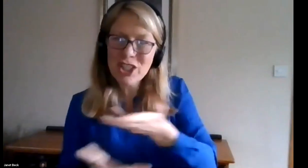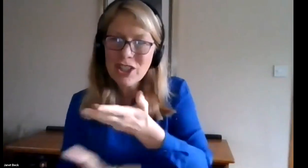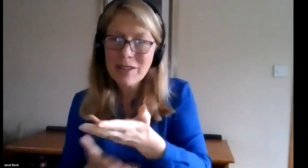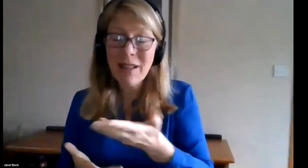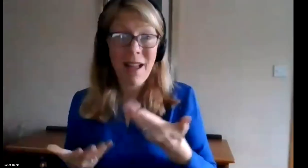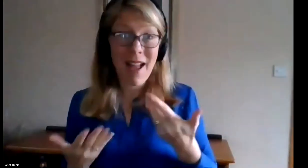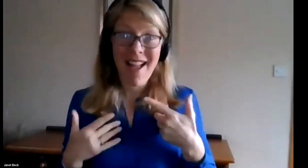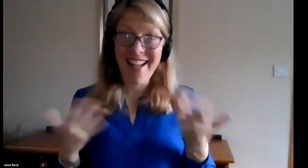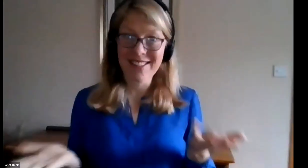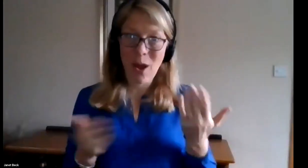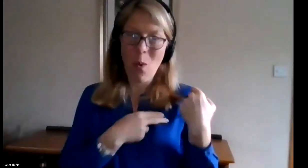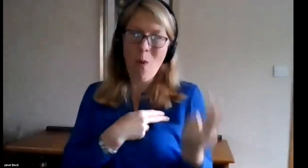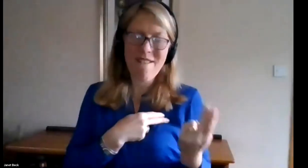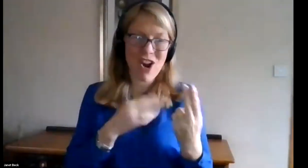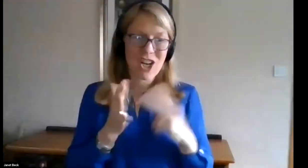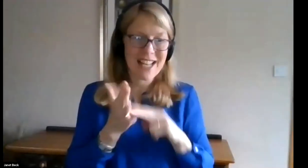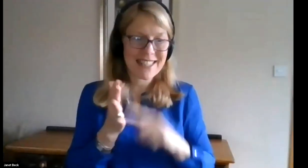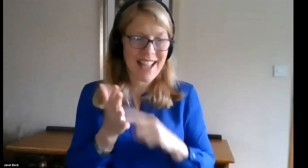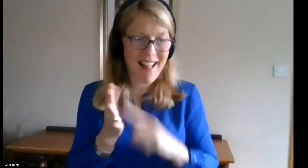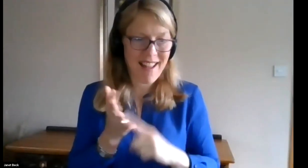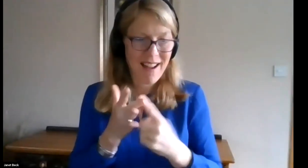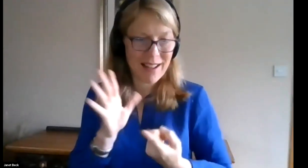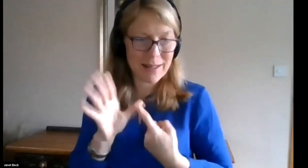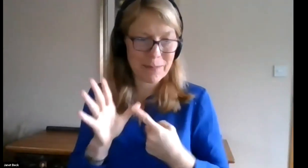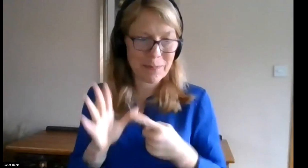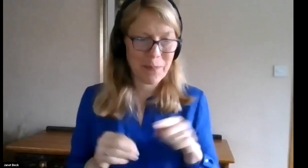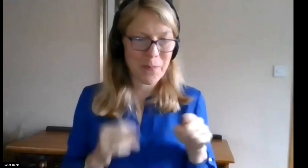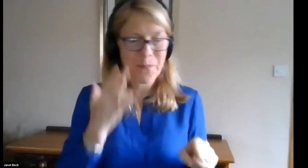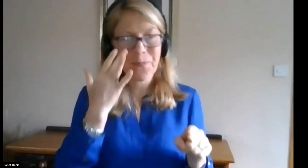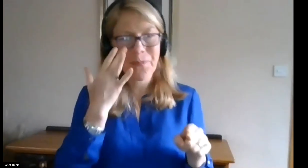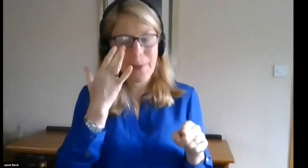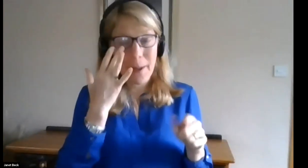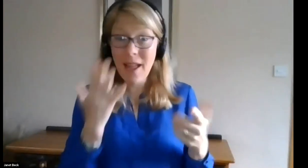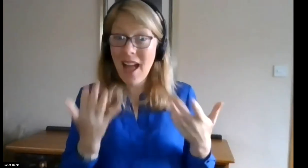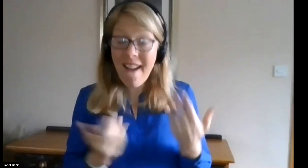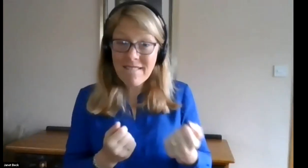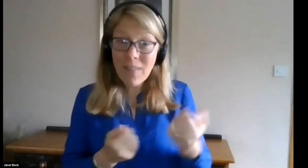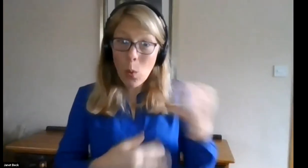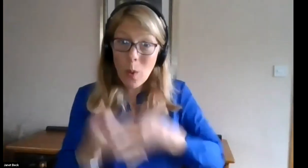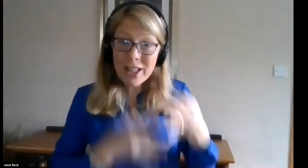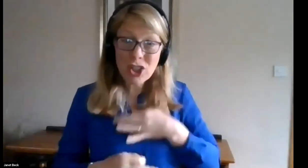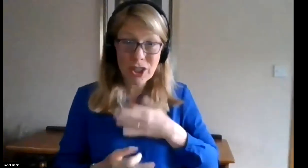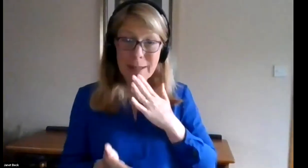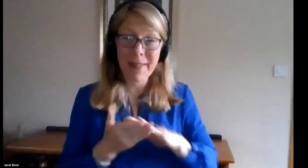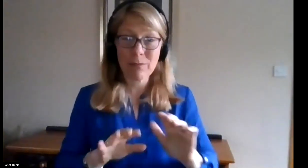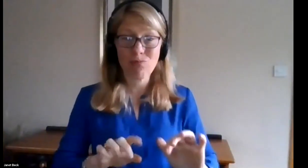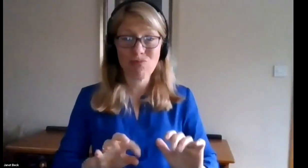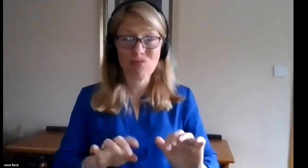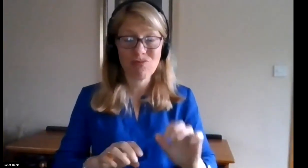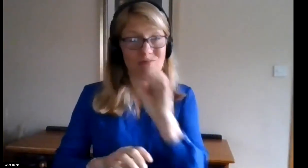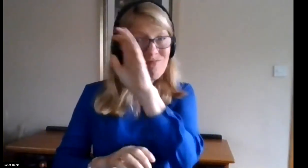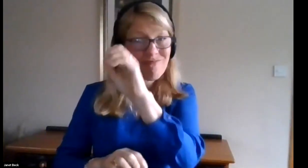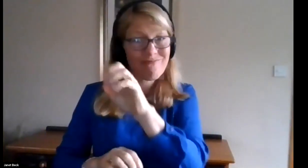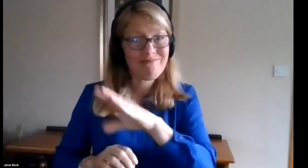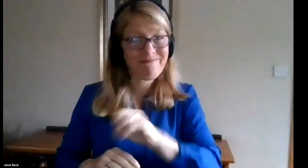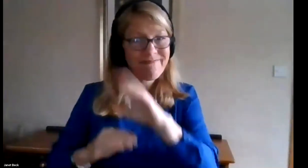of conversation and discussion. And if people have questions to put into the chat menu or the chat here in the meeting, she'll be